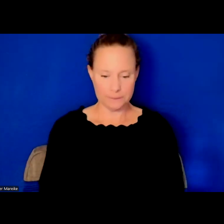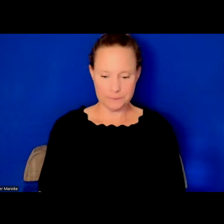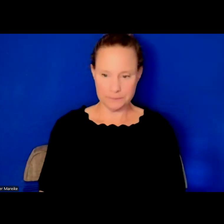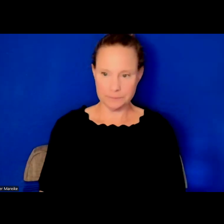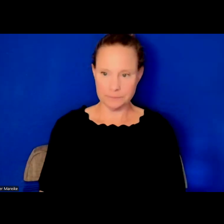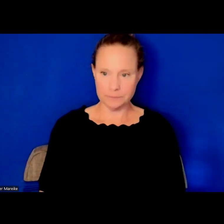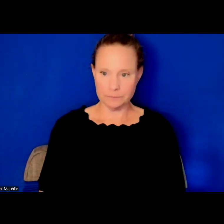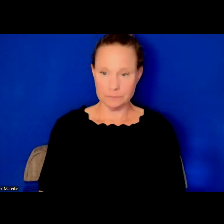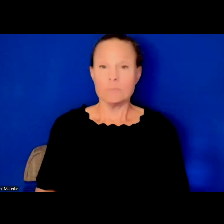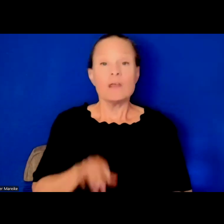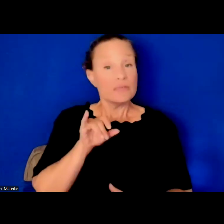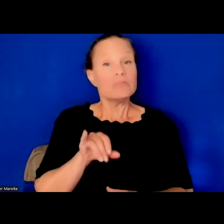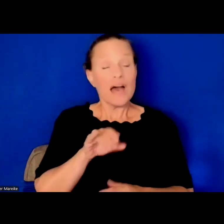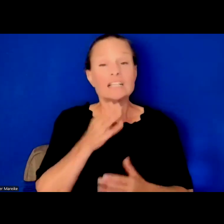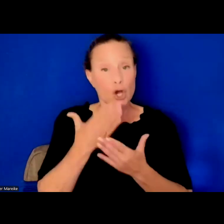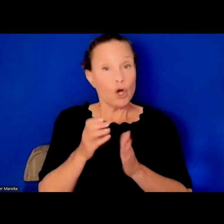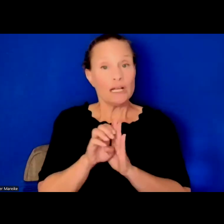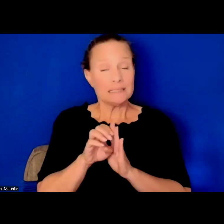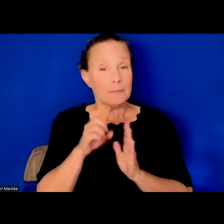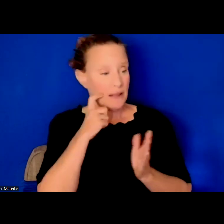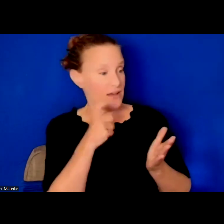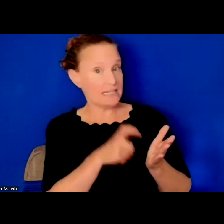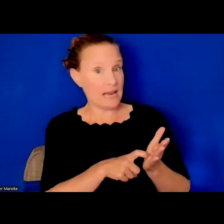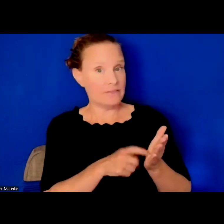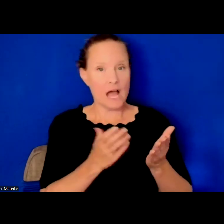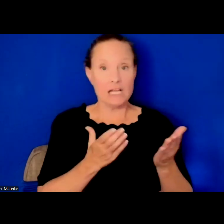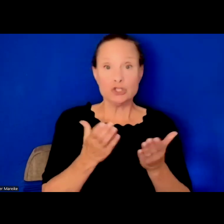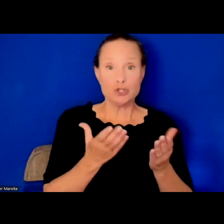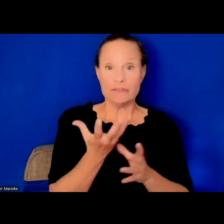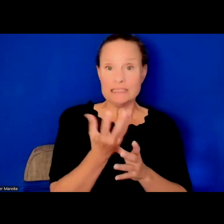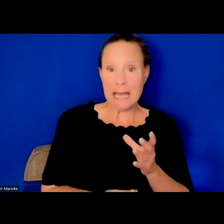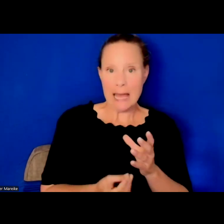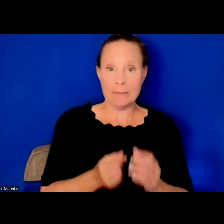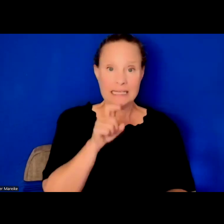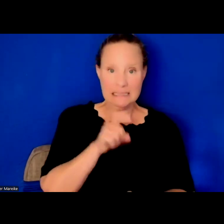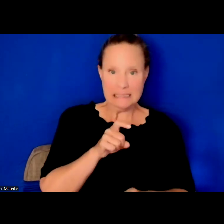But that would be a good example of identifying the gaps, right?